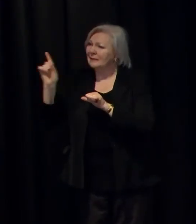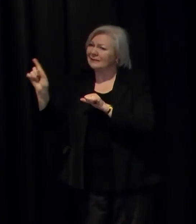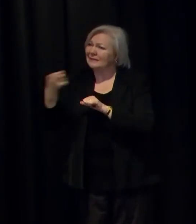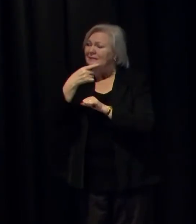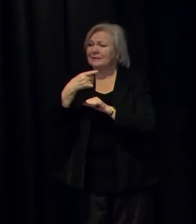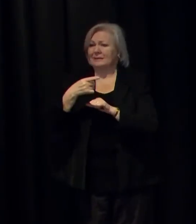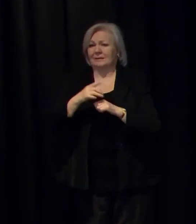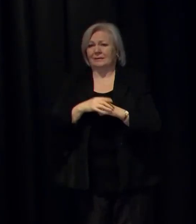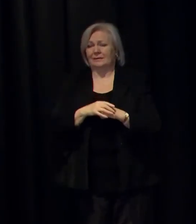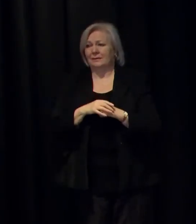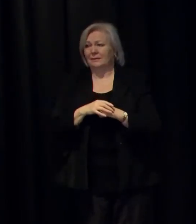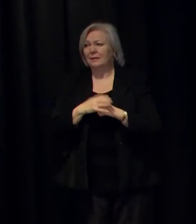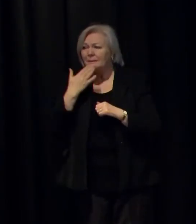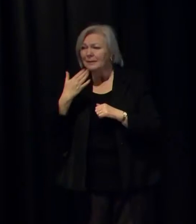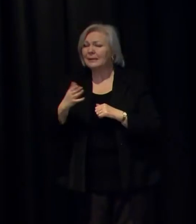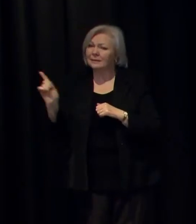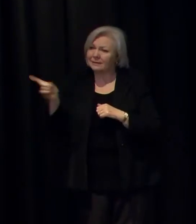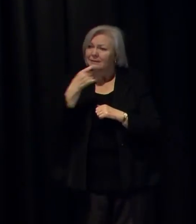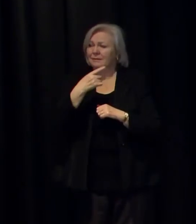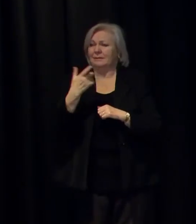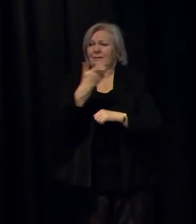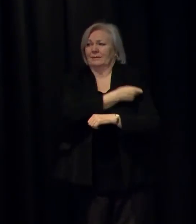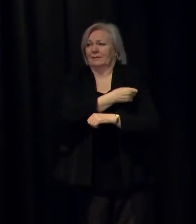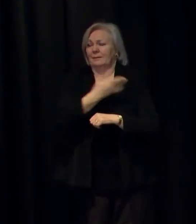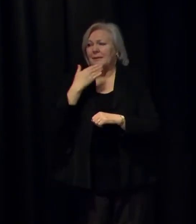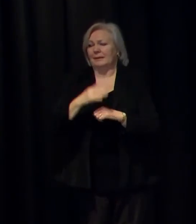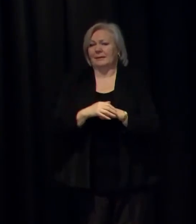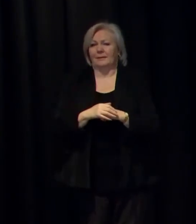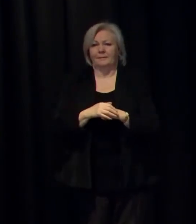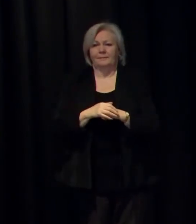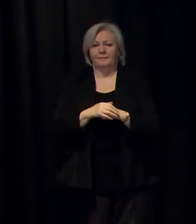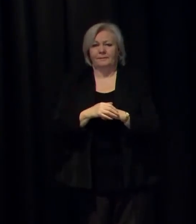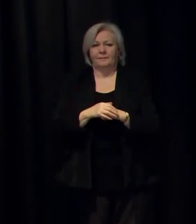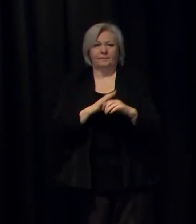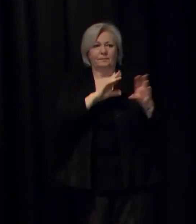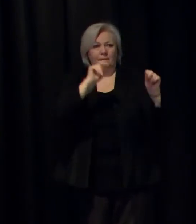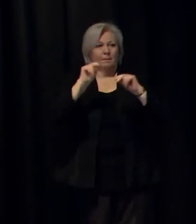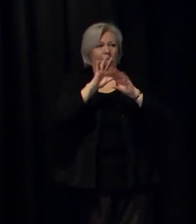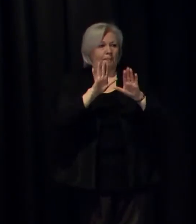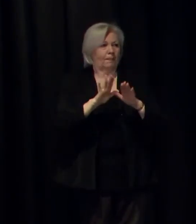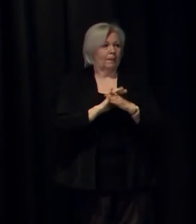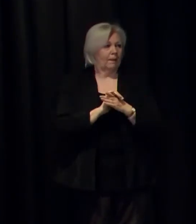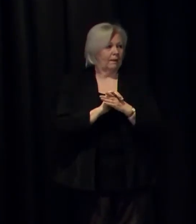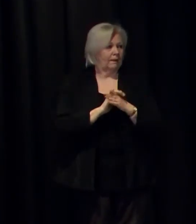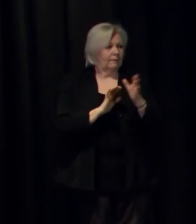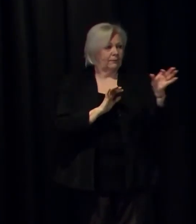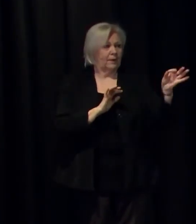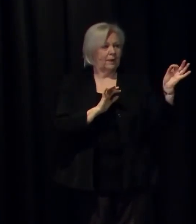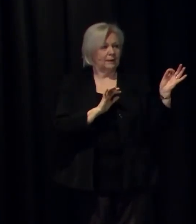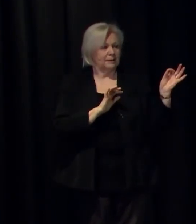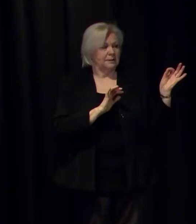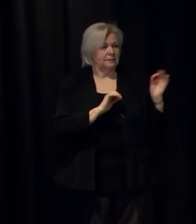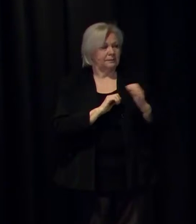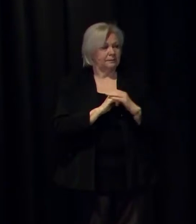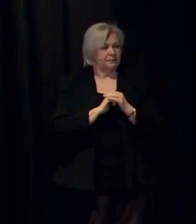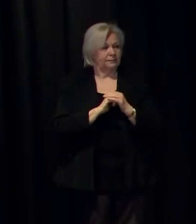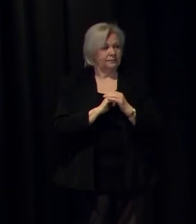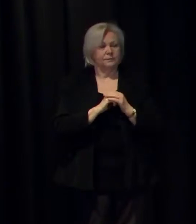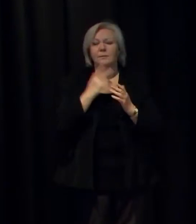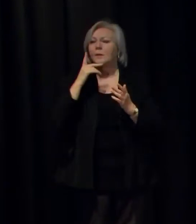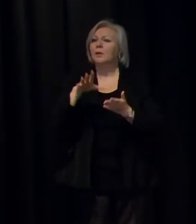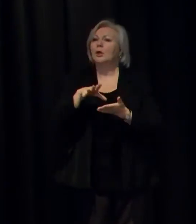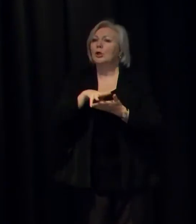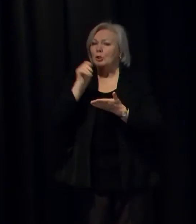get your first dose, and then get your second dose thereafter. Schools, If you're a student who lives